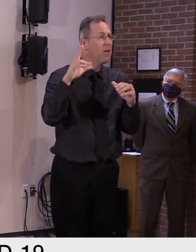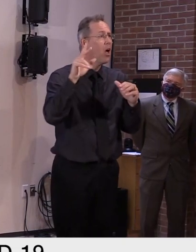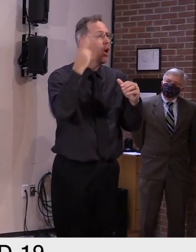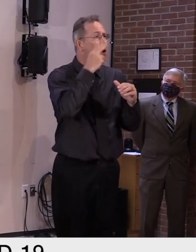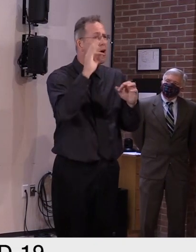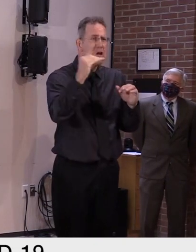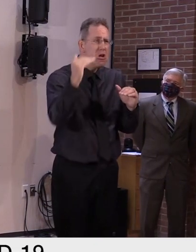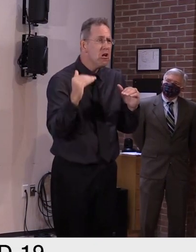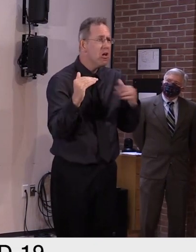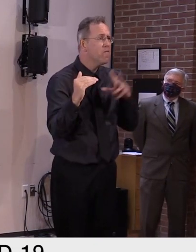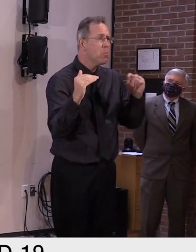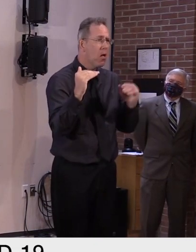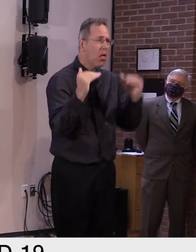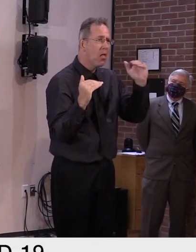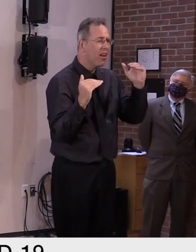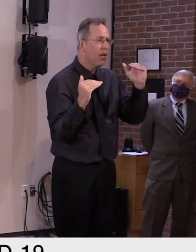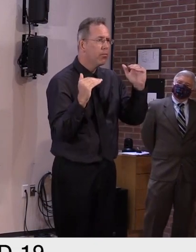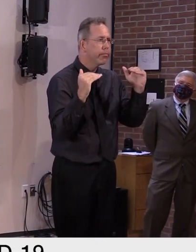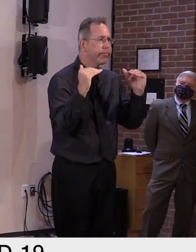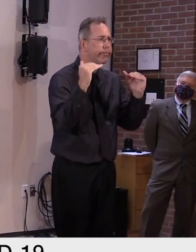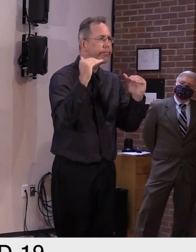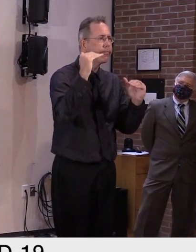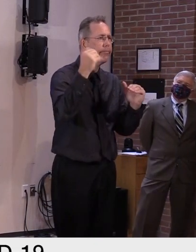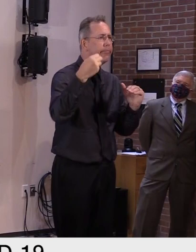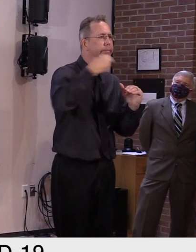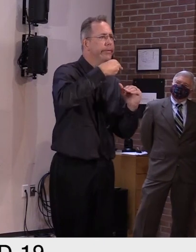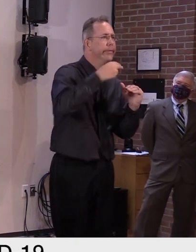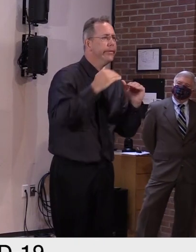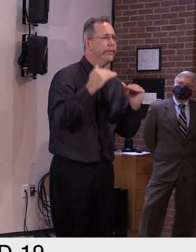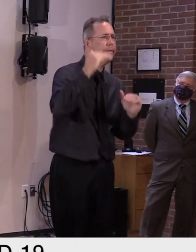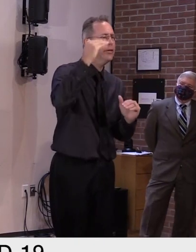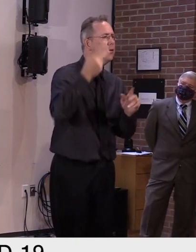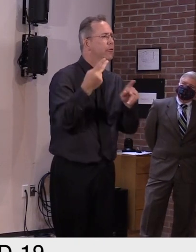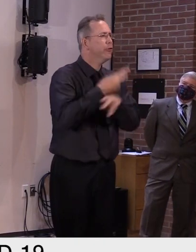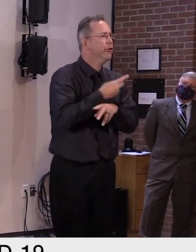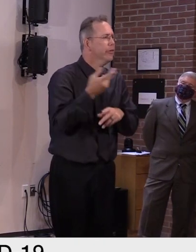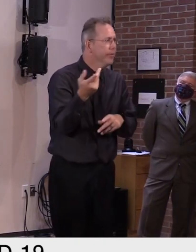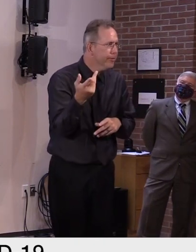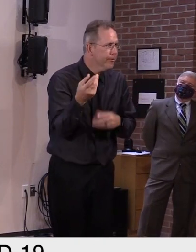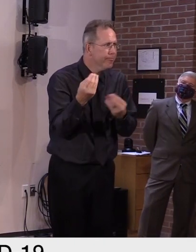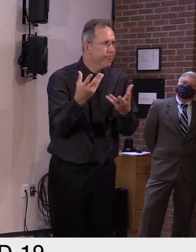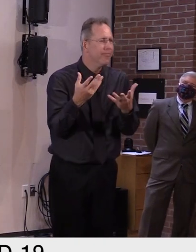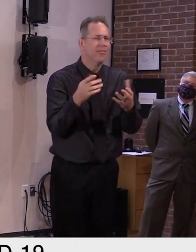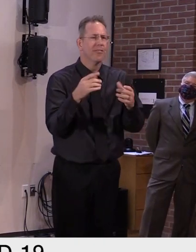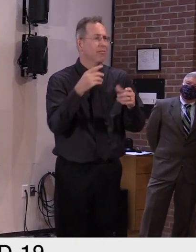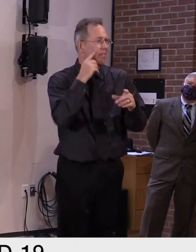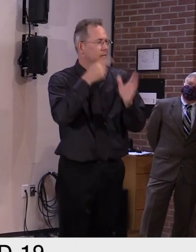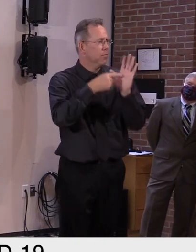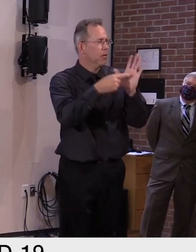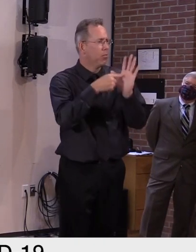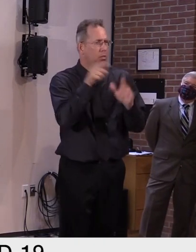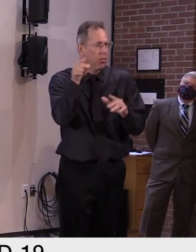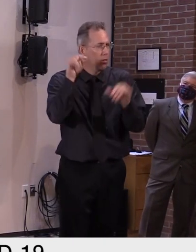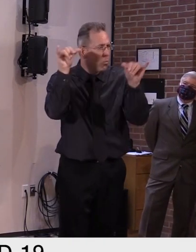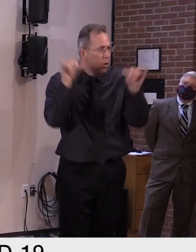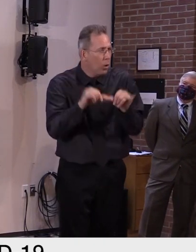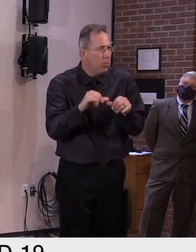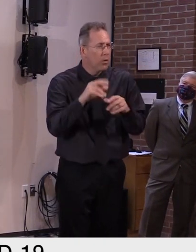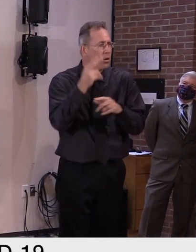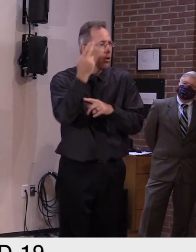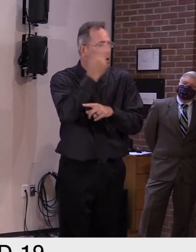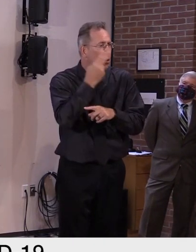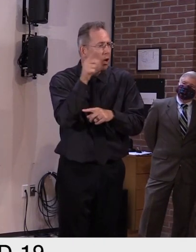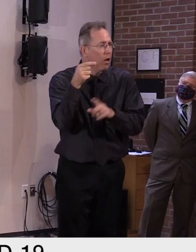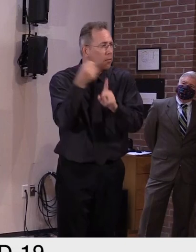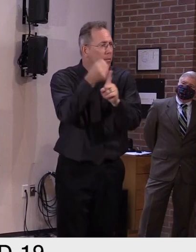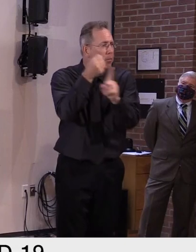things. We'll continue to maintain this. And but I don't want people to feel that this is out of control in Vermont, because